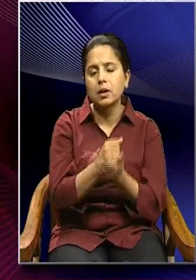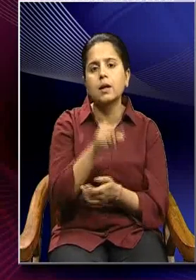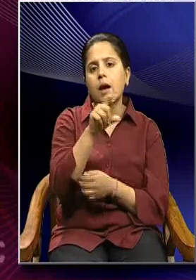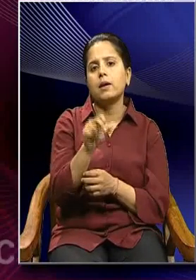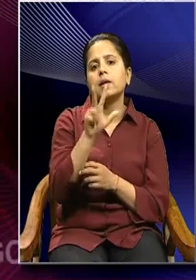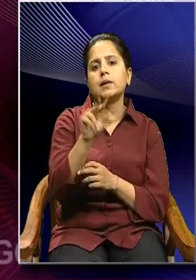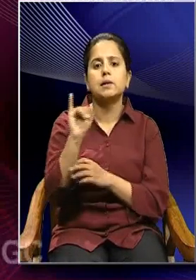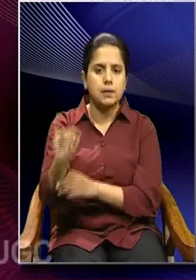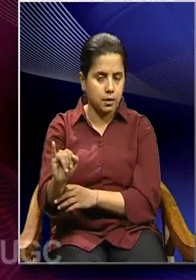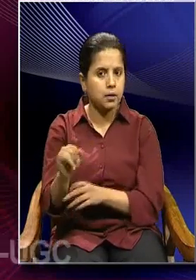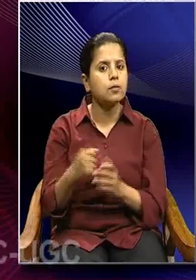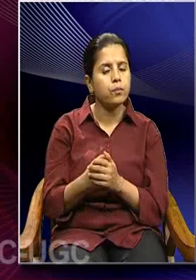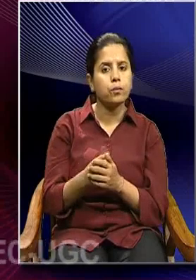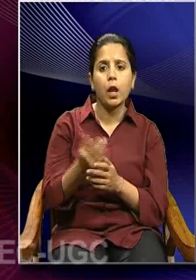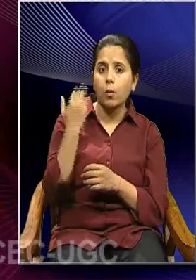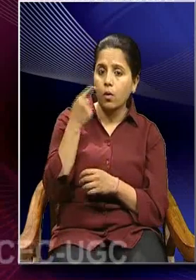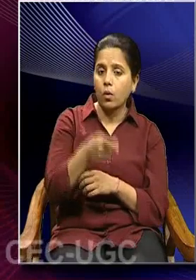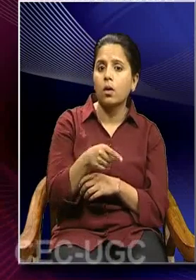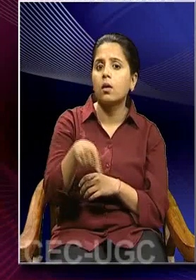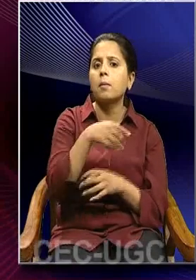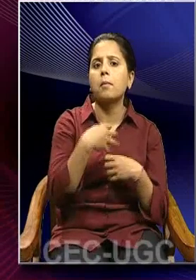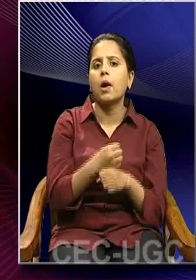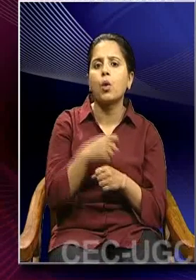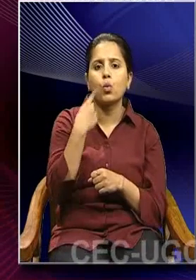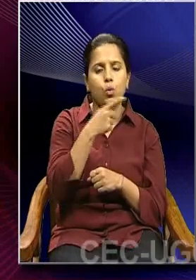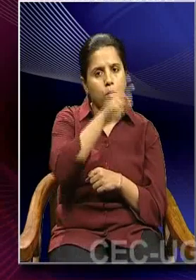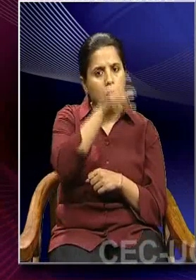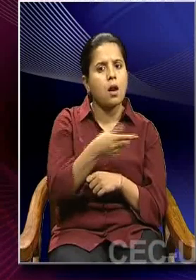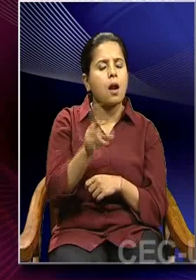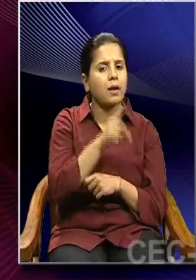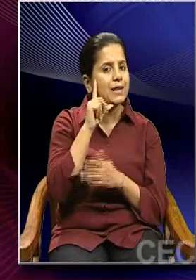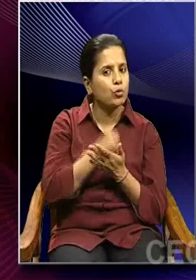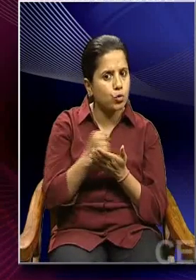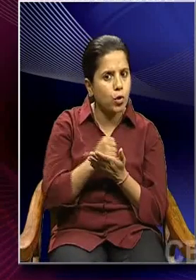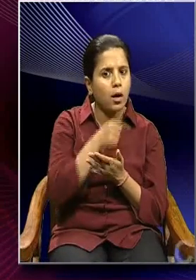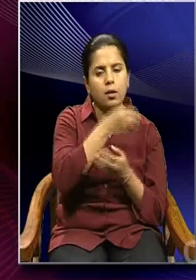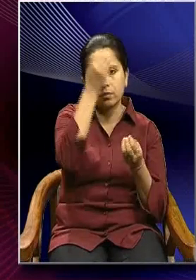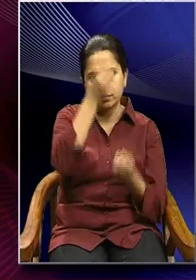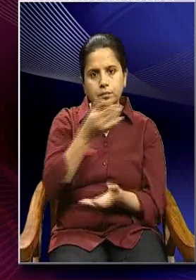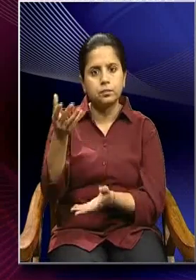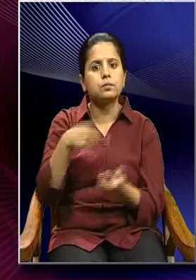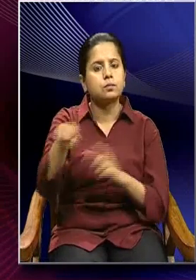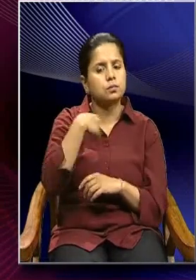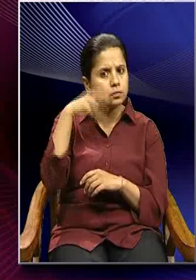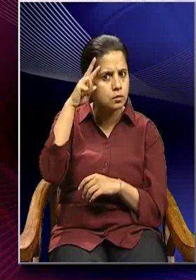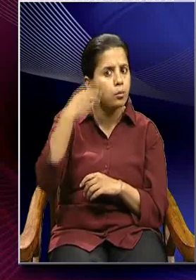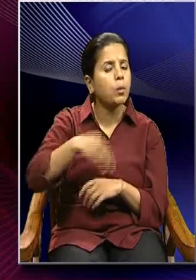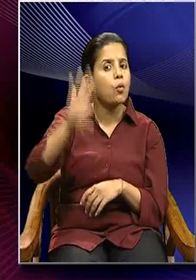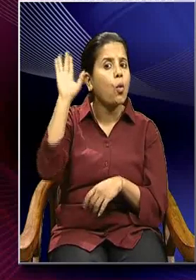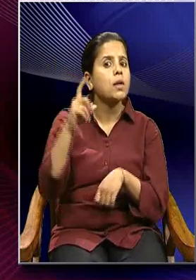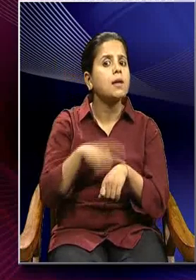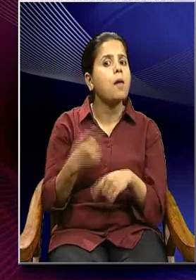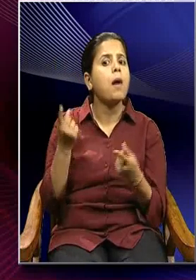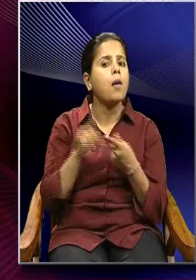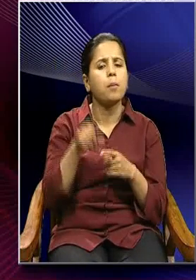1986, which was made by him, was again trying to convey the concerns of those times, that how